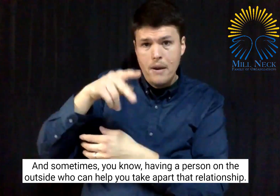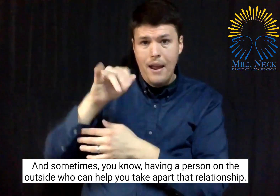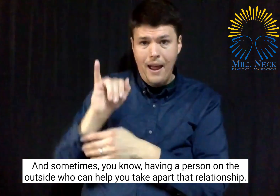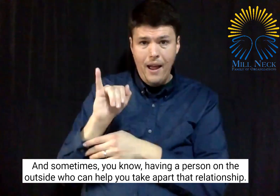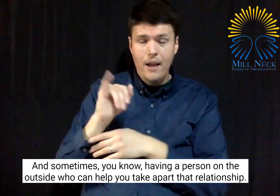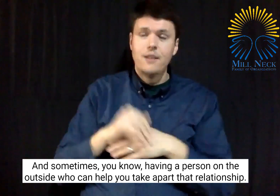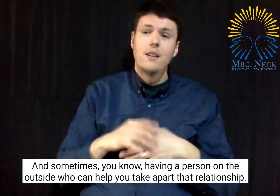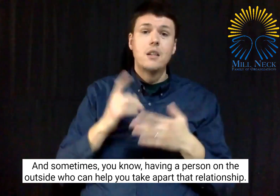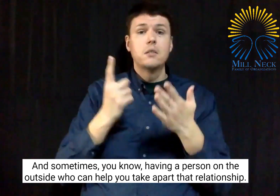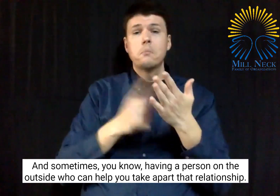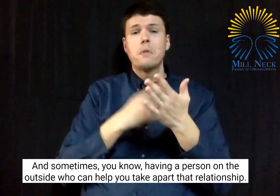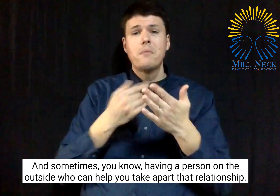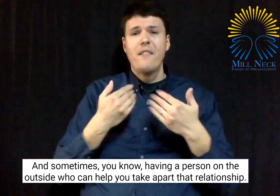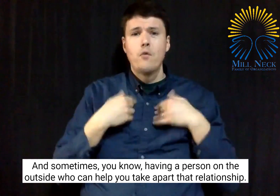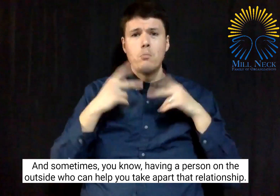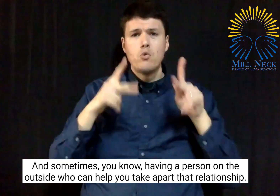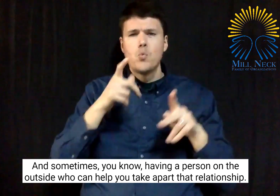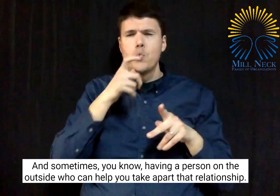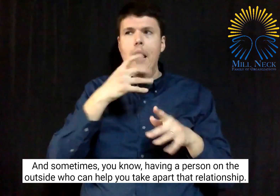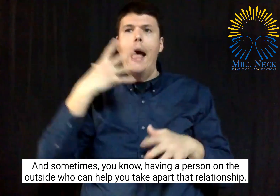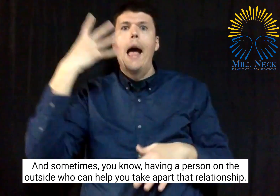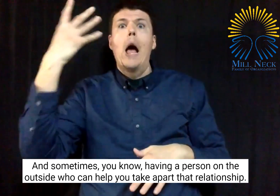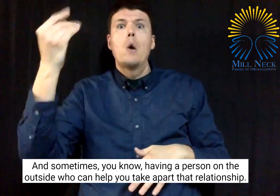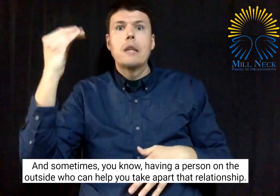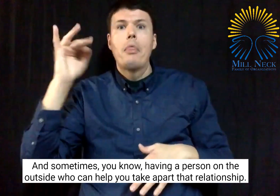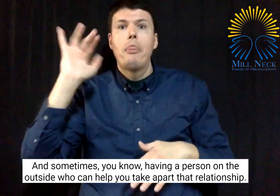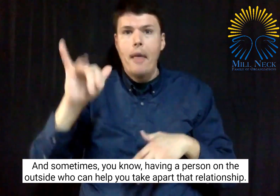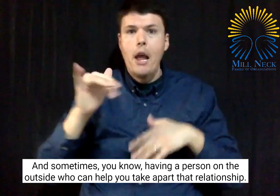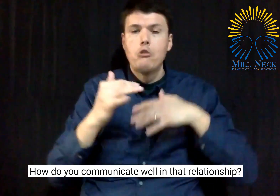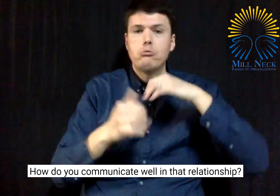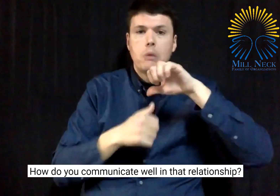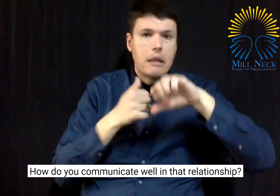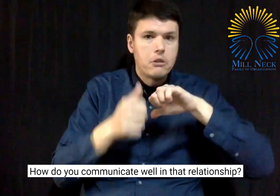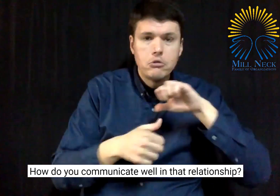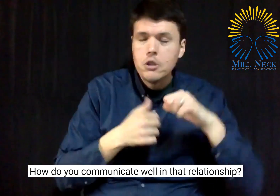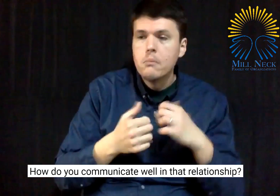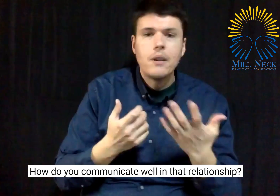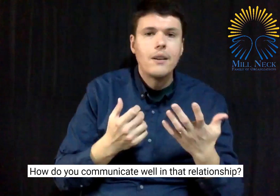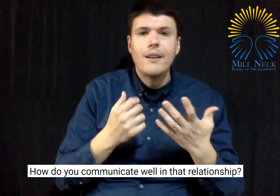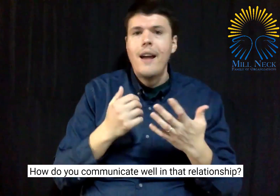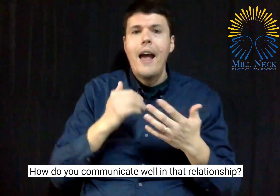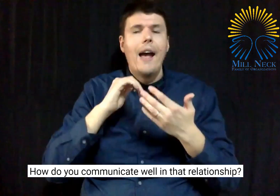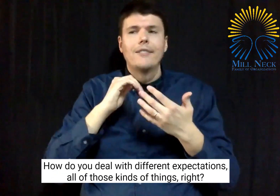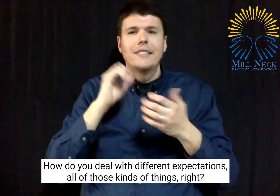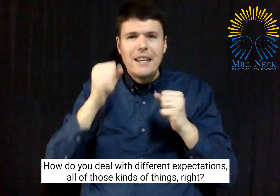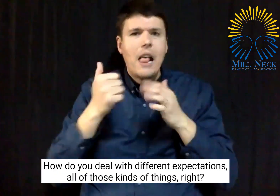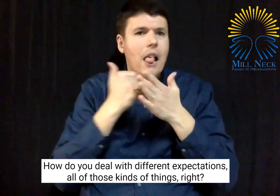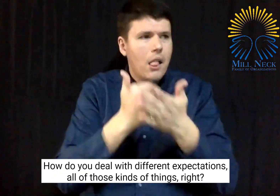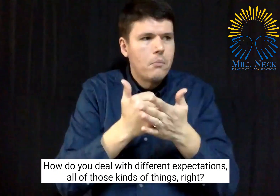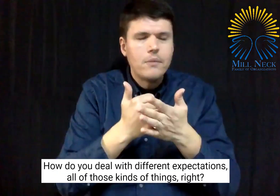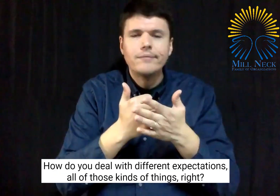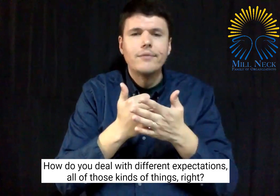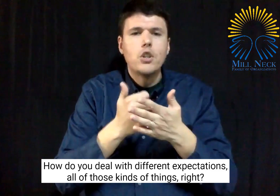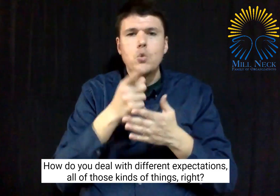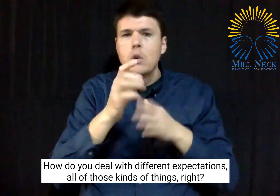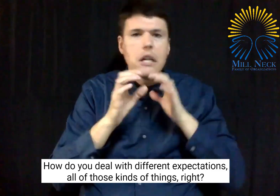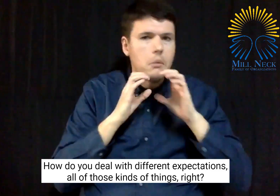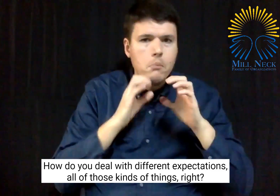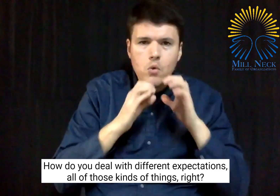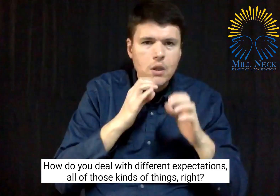having a person on the outside who can help you take apart that relationship. How do you communicate well in that relationship? How do you deal with different expectations? All of